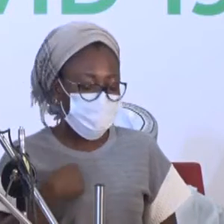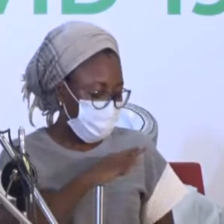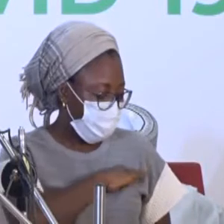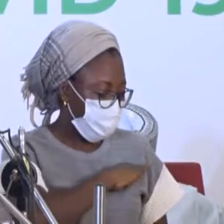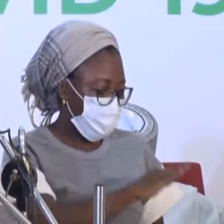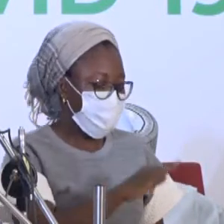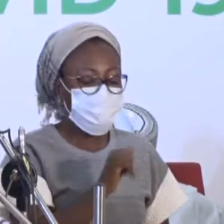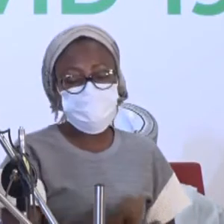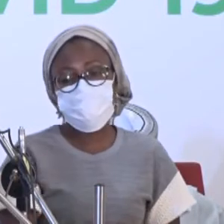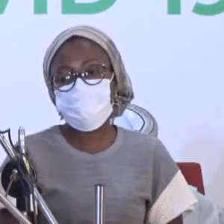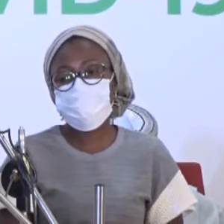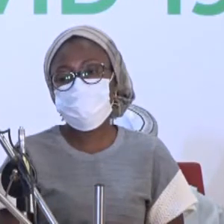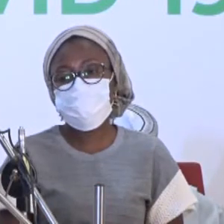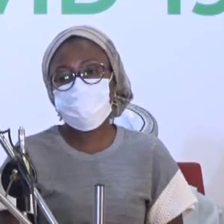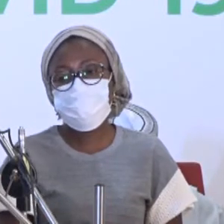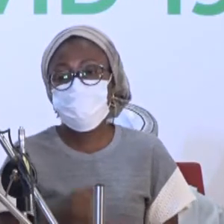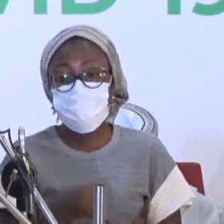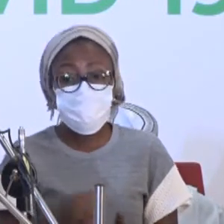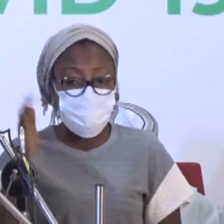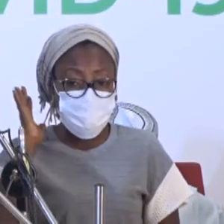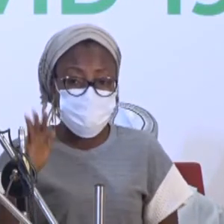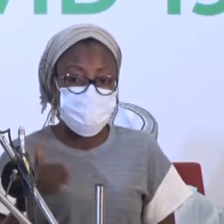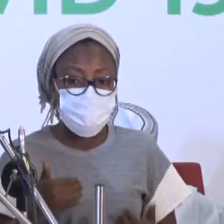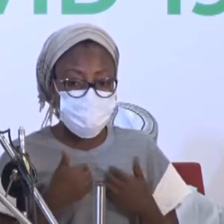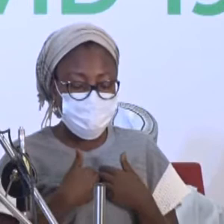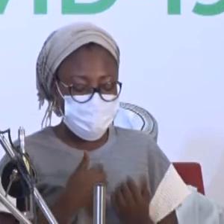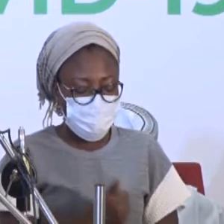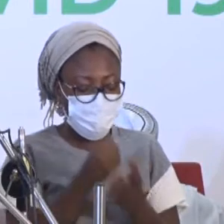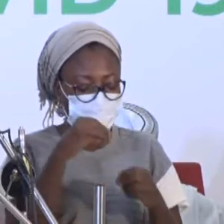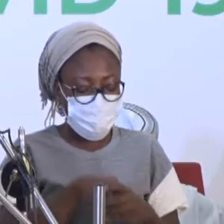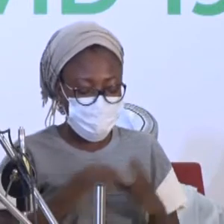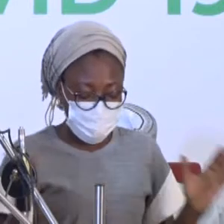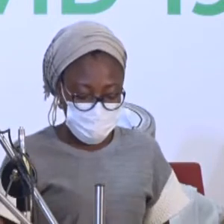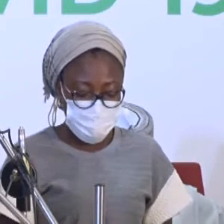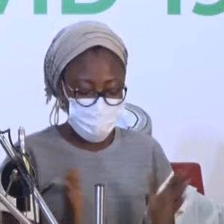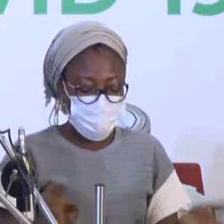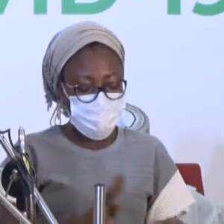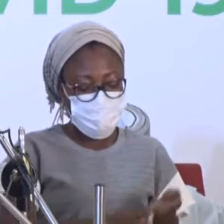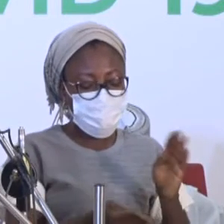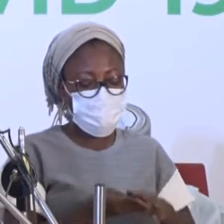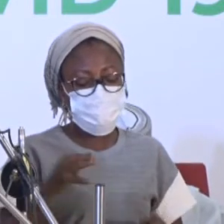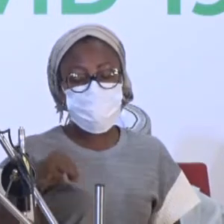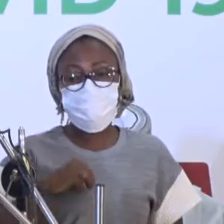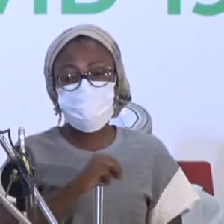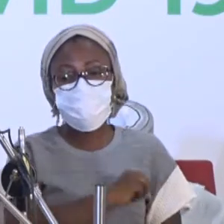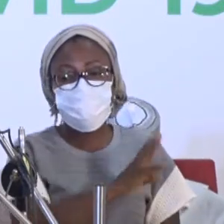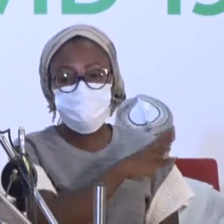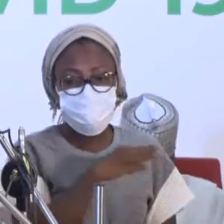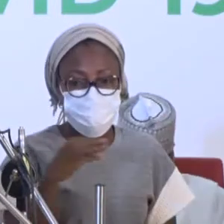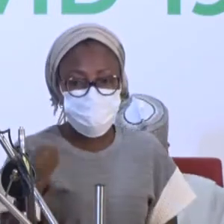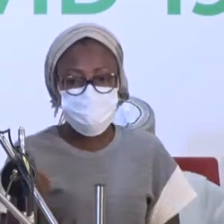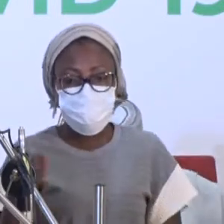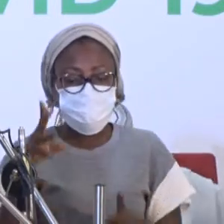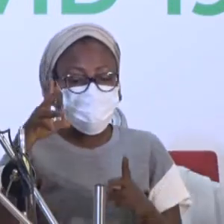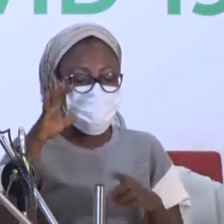confident that it will help in the mobilization of community members and